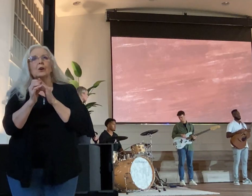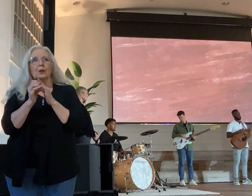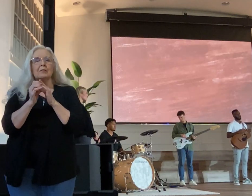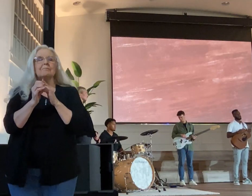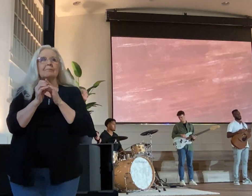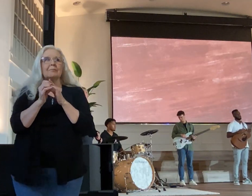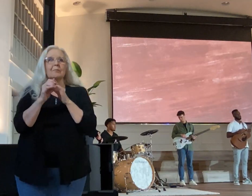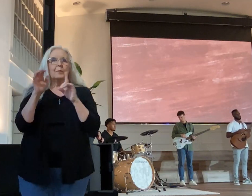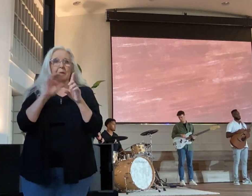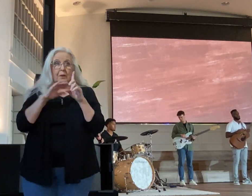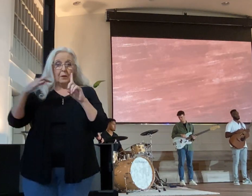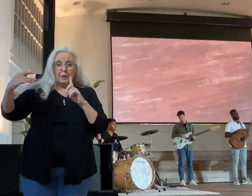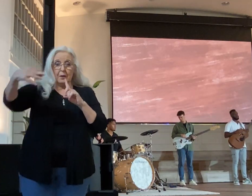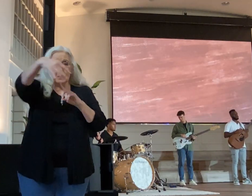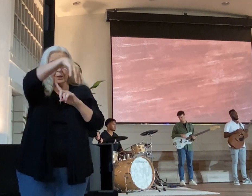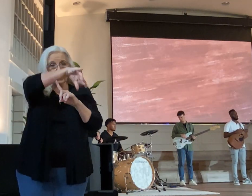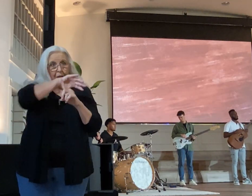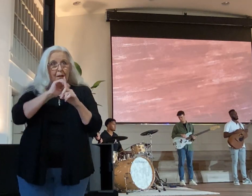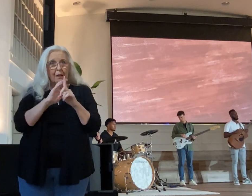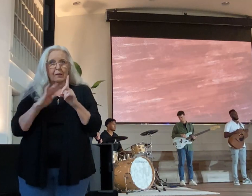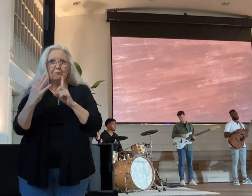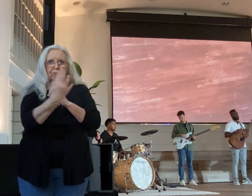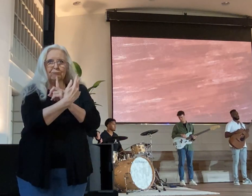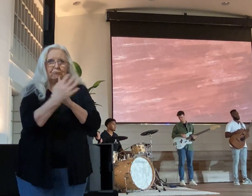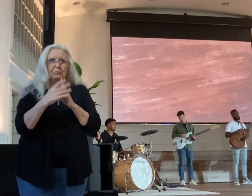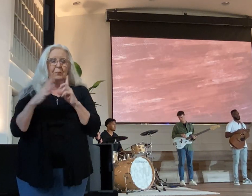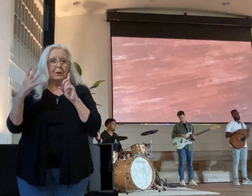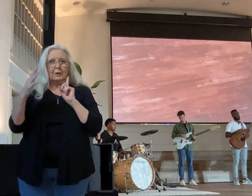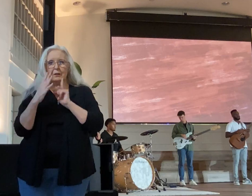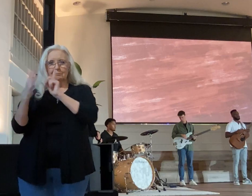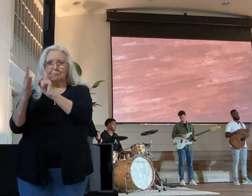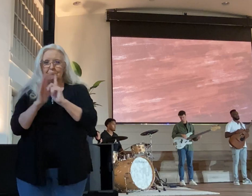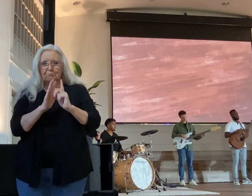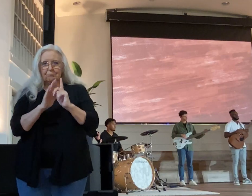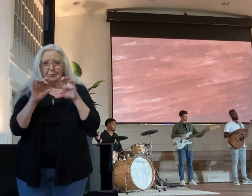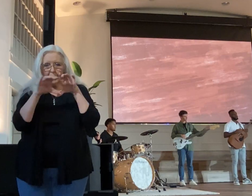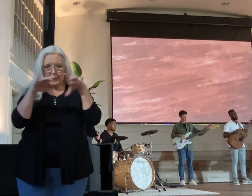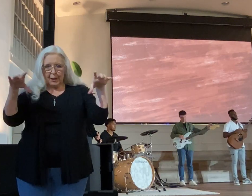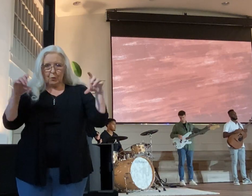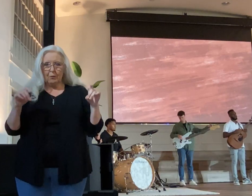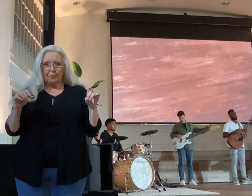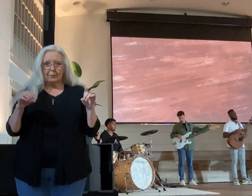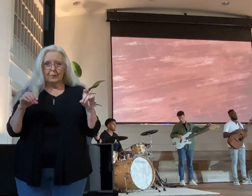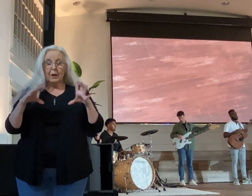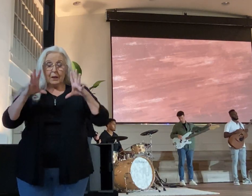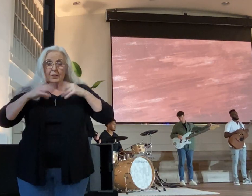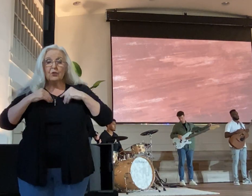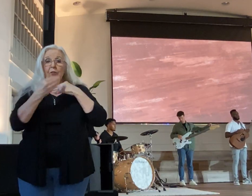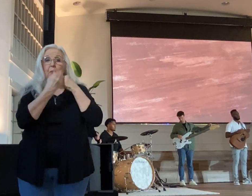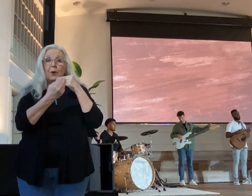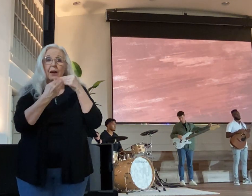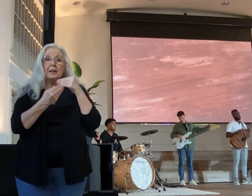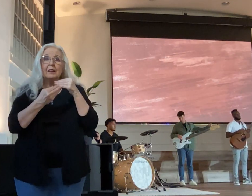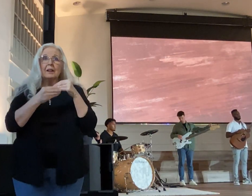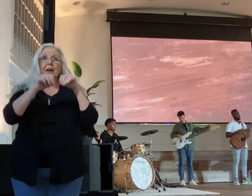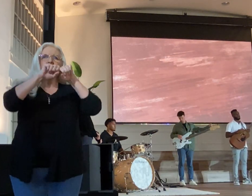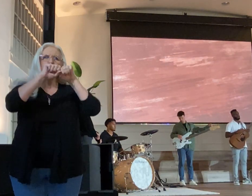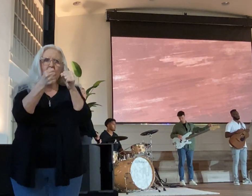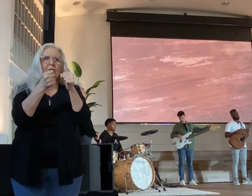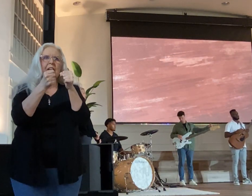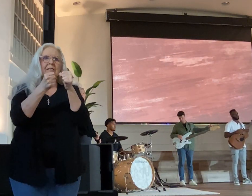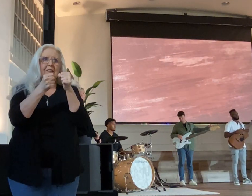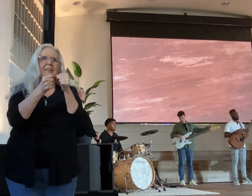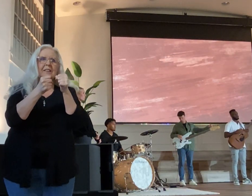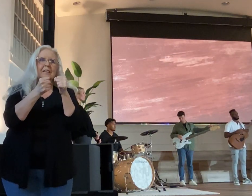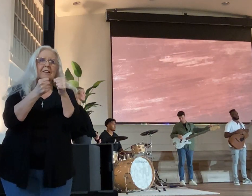He gathered around the table in community with His disciples, and He took the bread and He